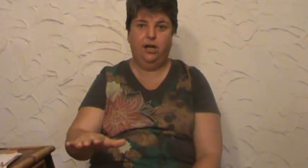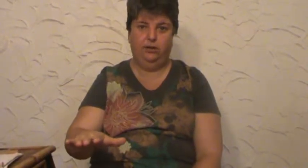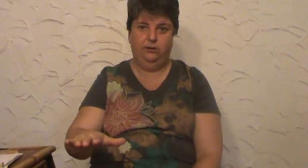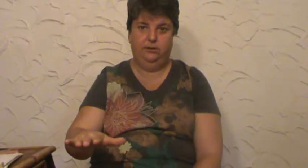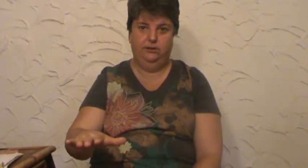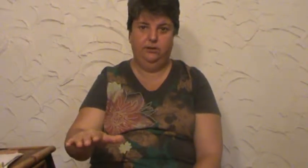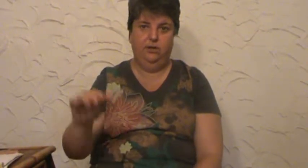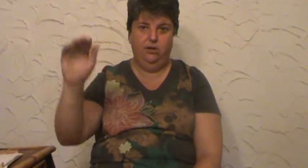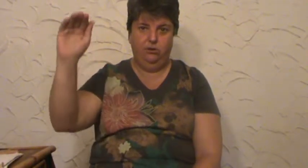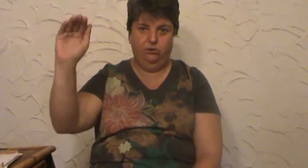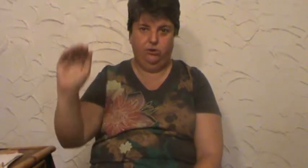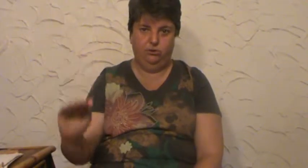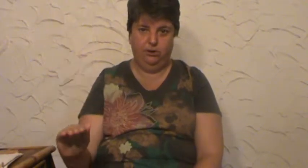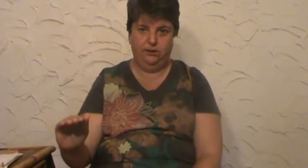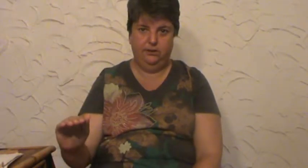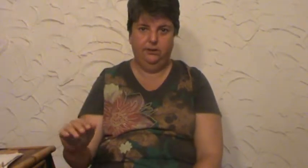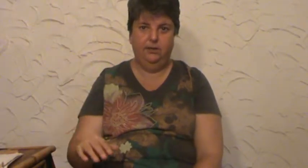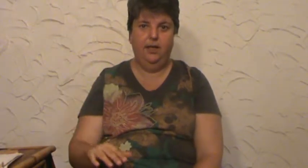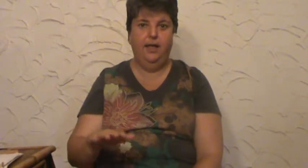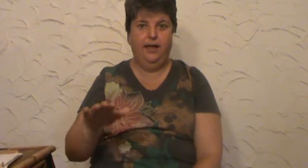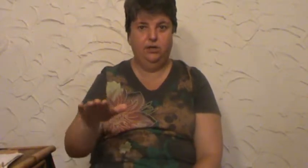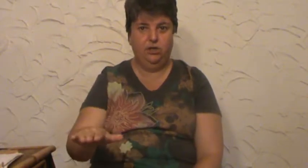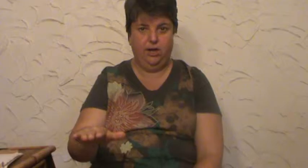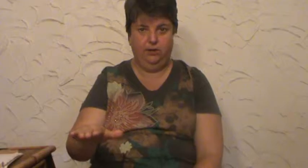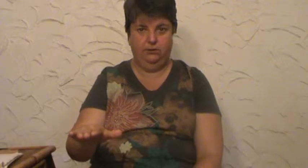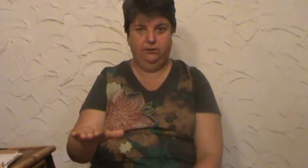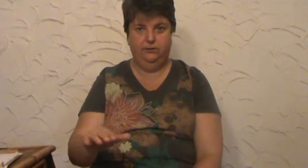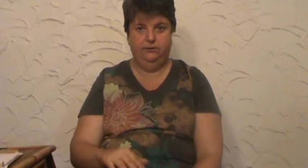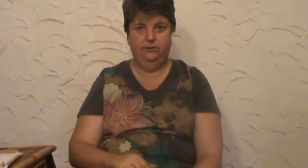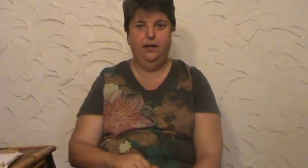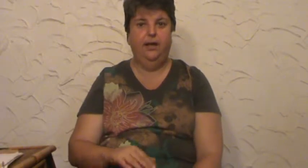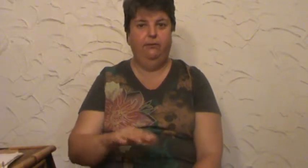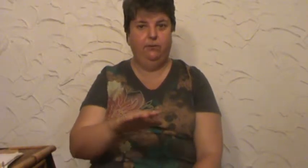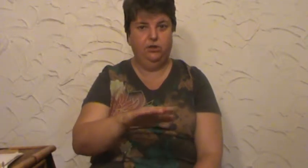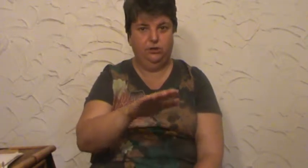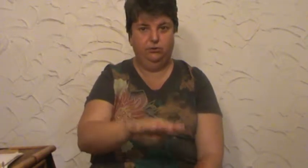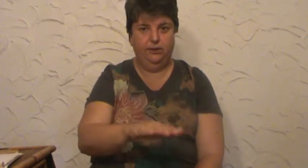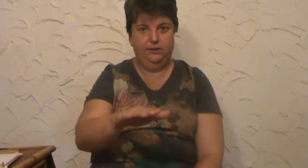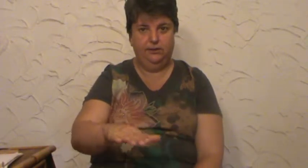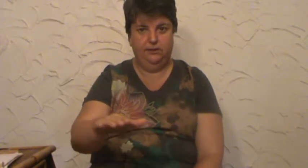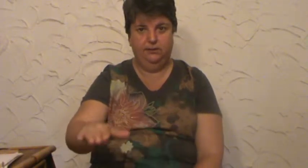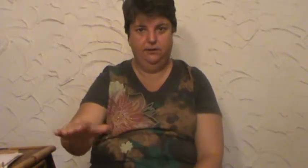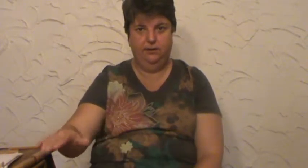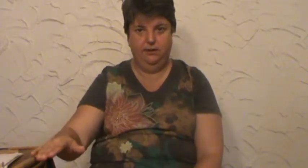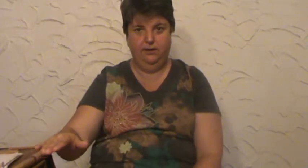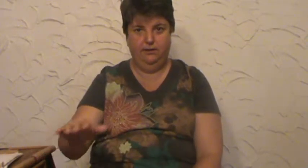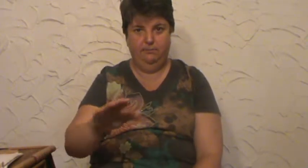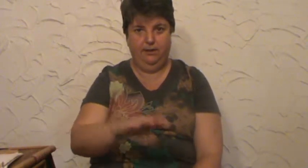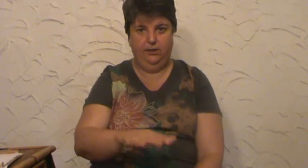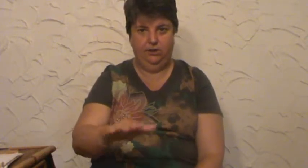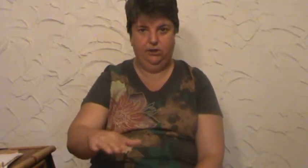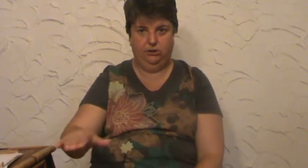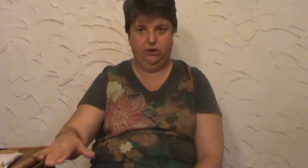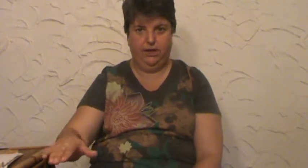child. So short and child. If you want children, it's many